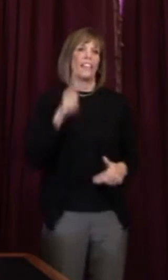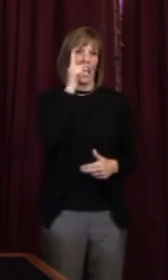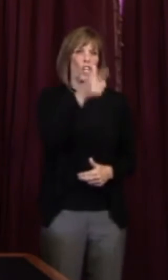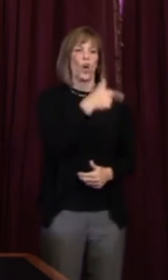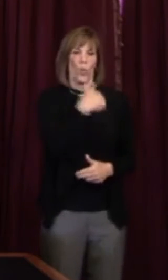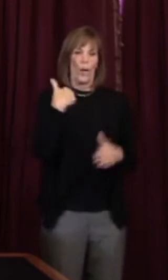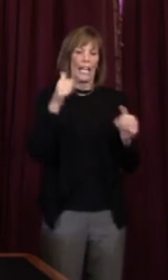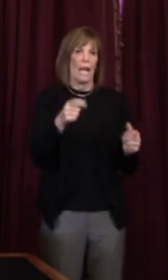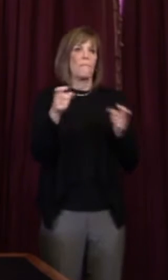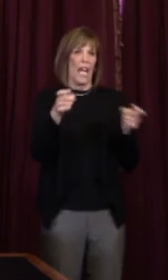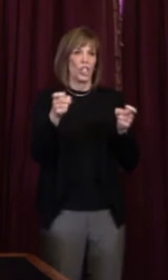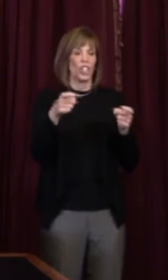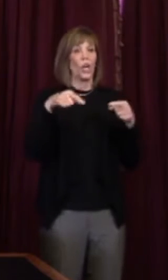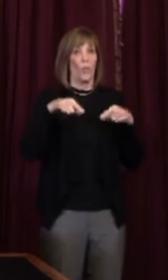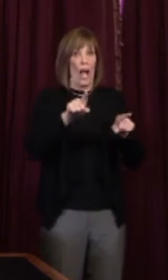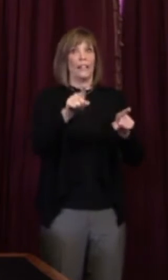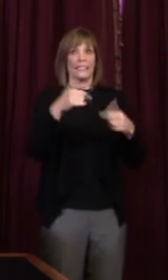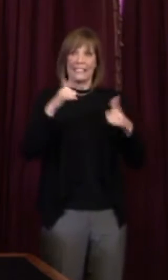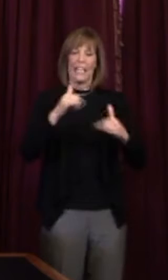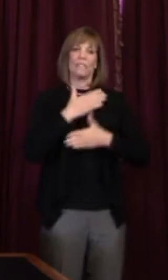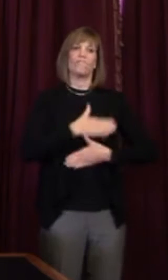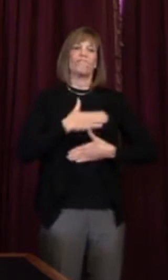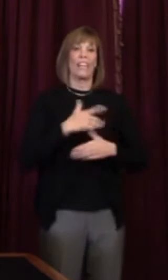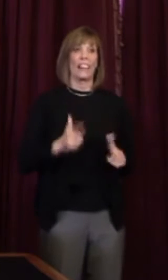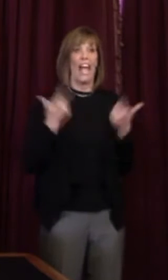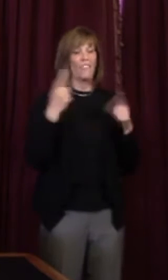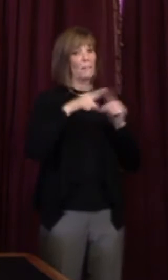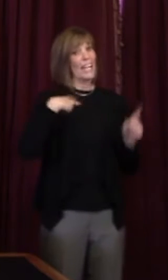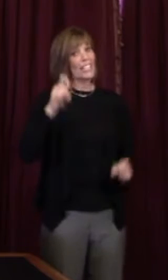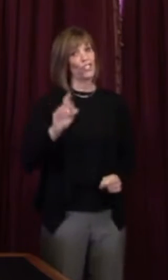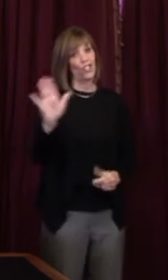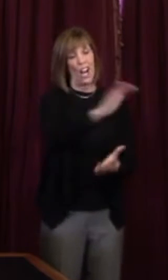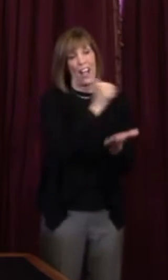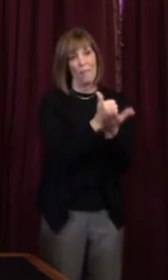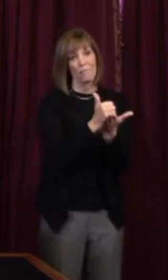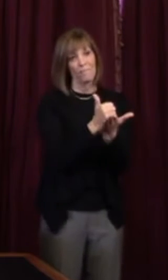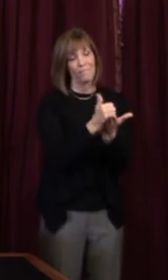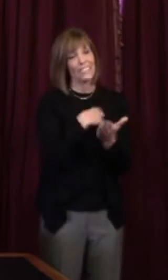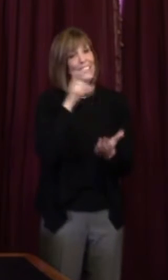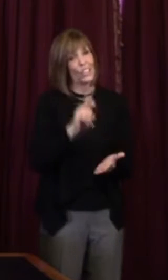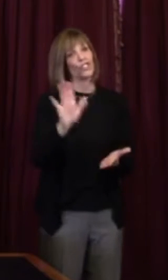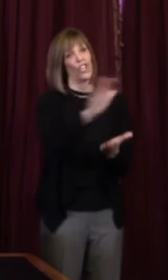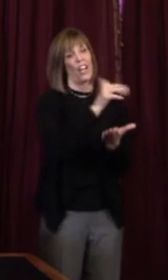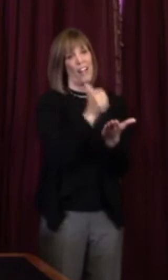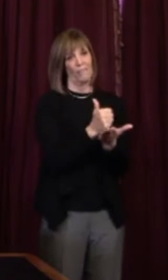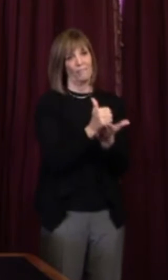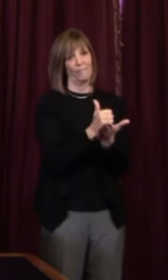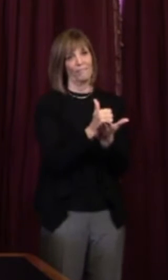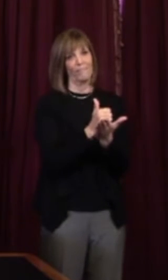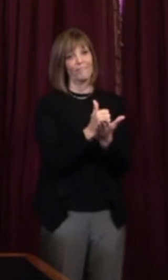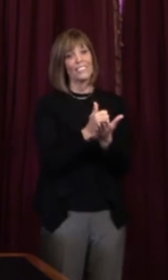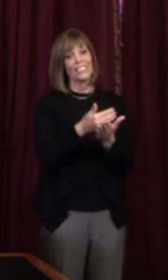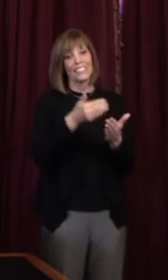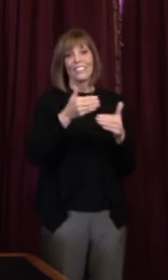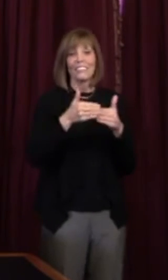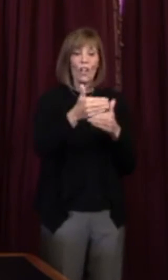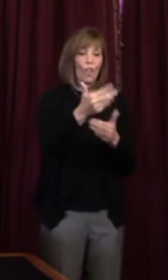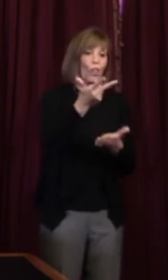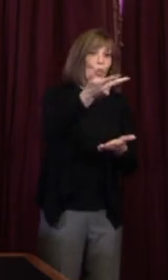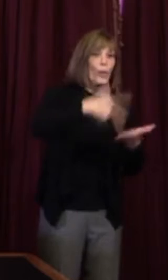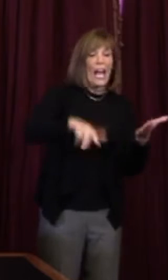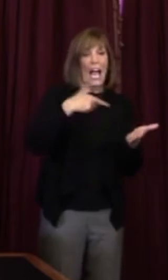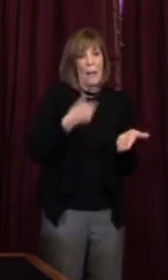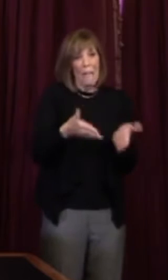virus while living life. But I need your help to make that happen. For the next 3 weeks at least, I